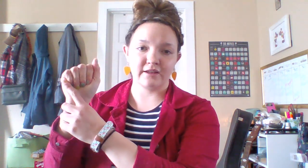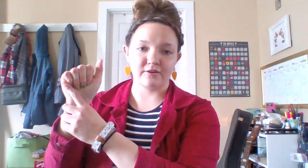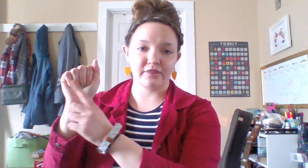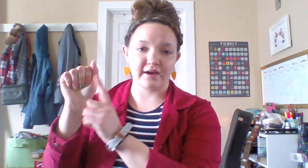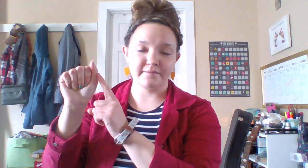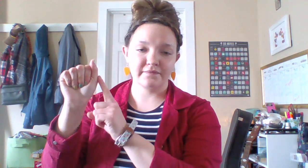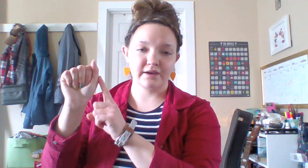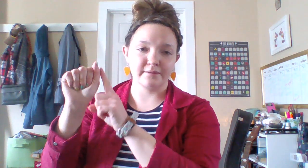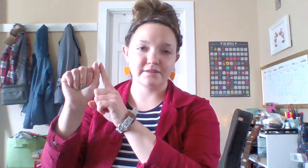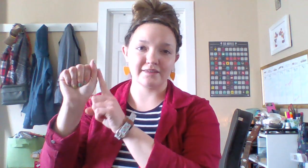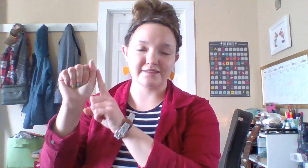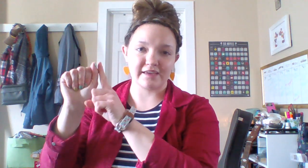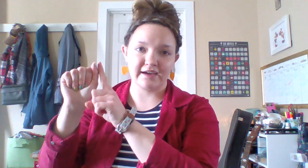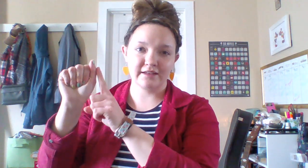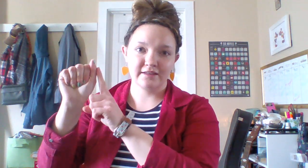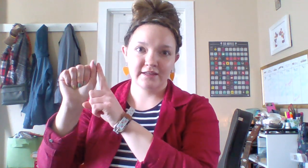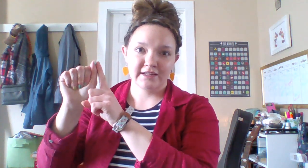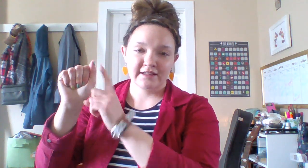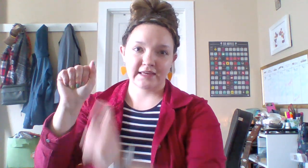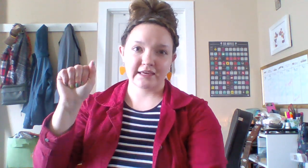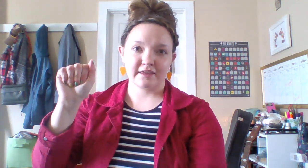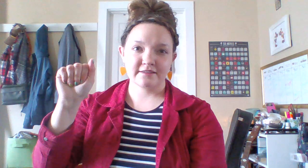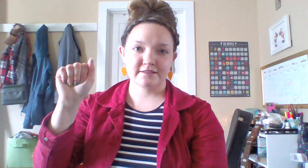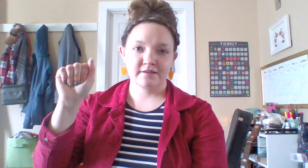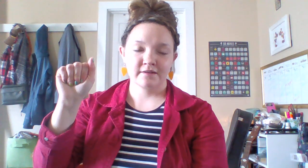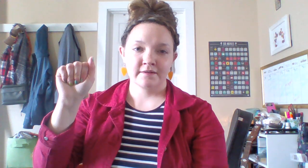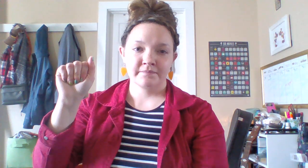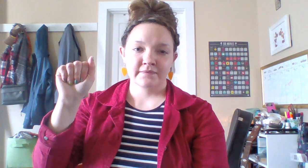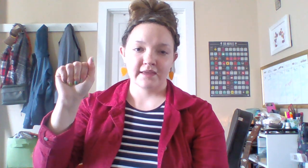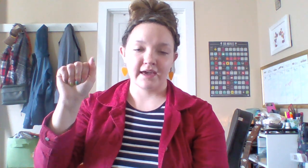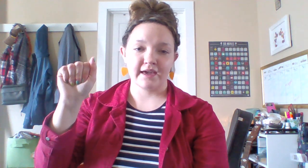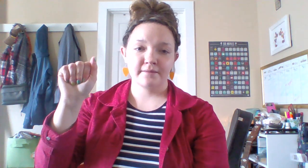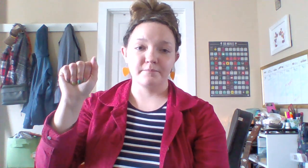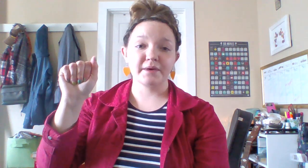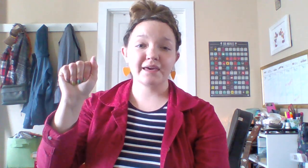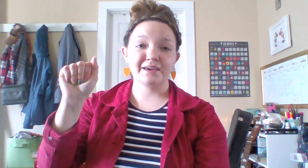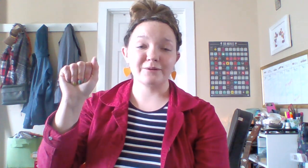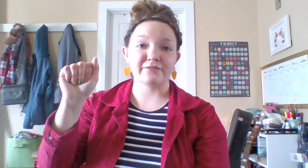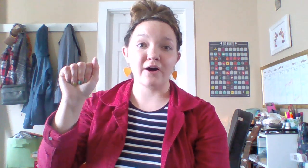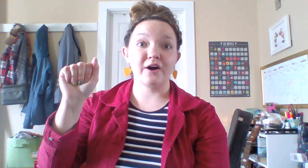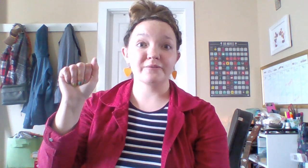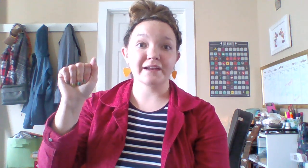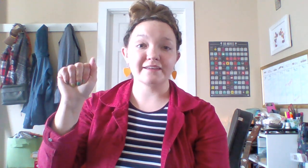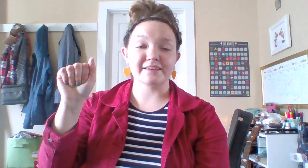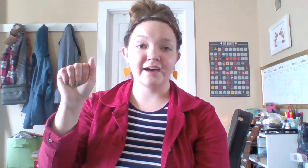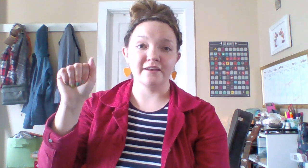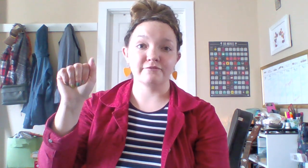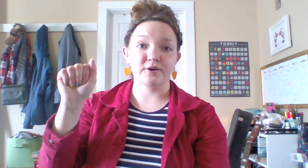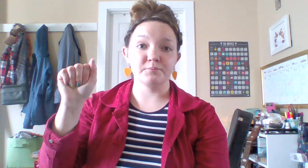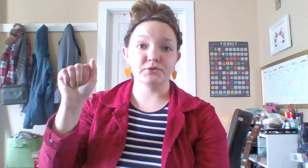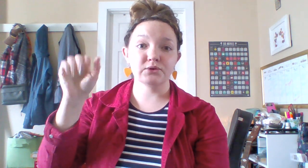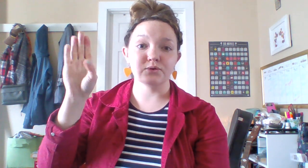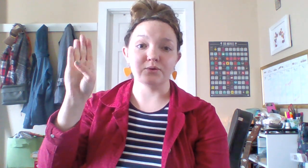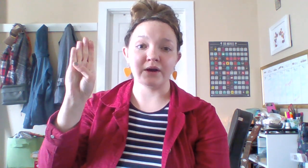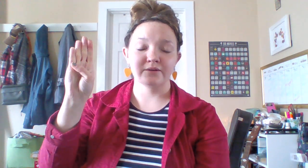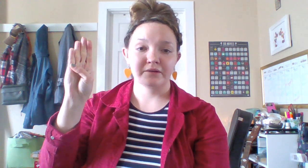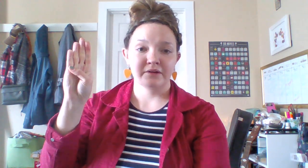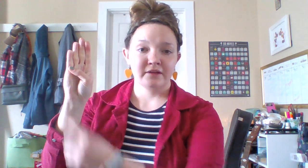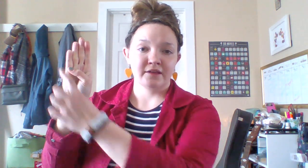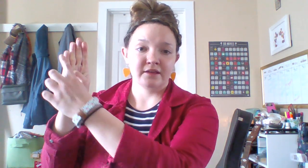your thumb up to the side like this. Okay, B we've already done for blue. It